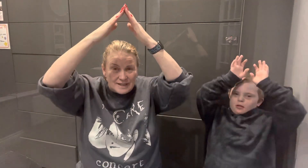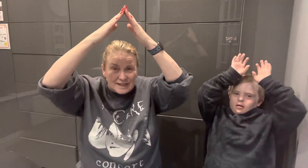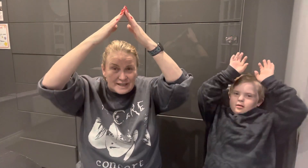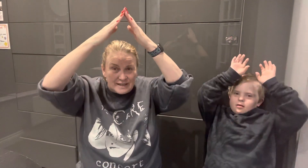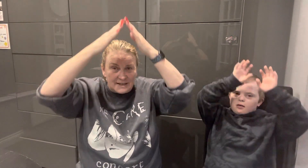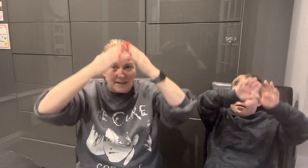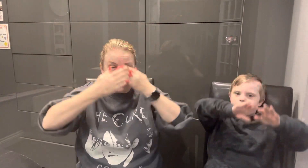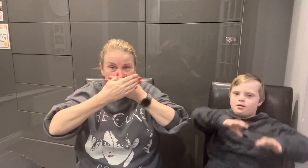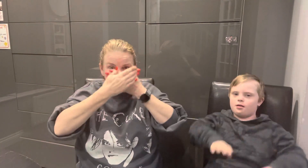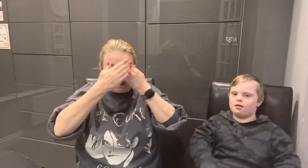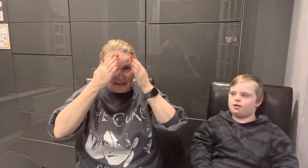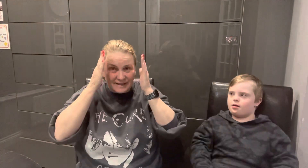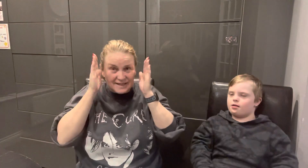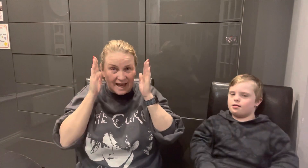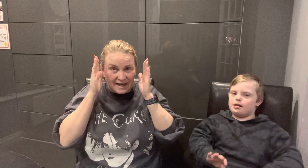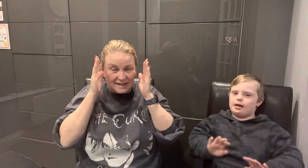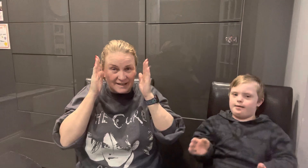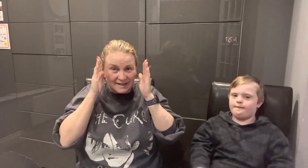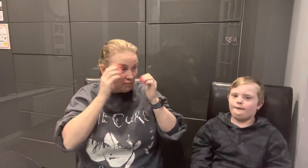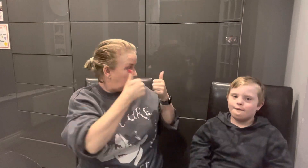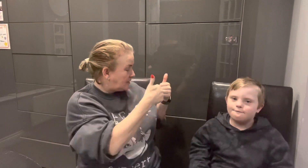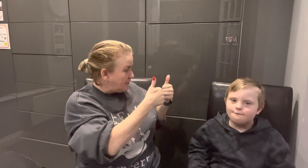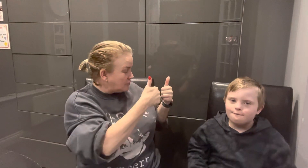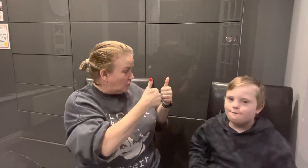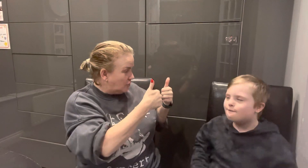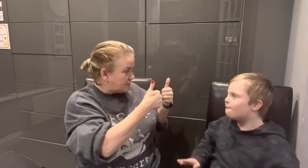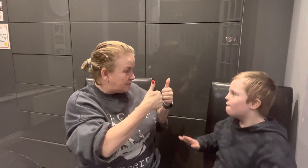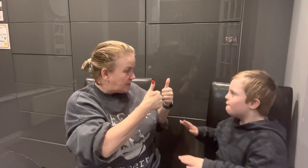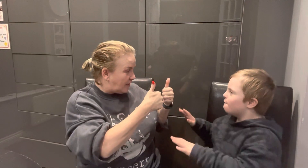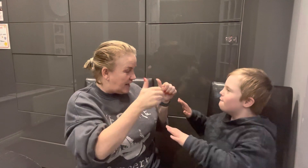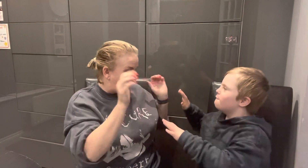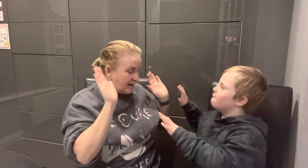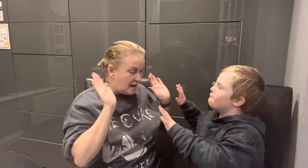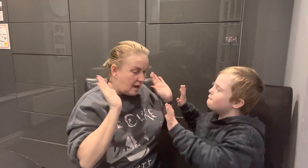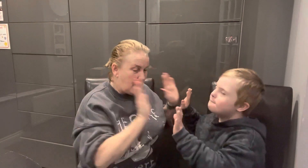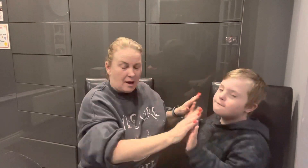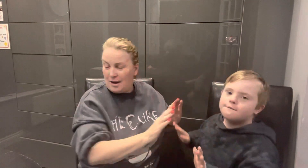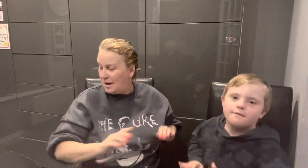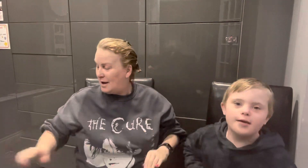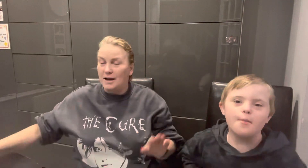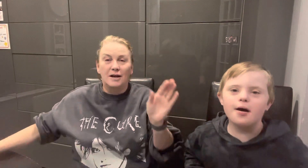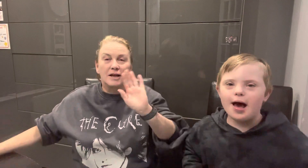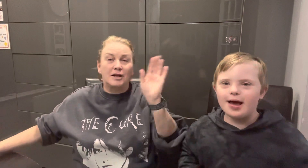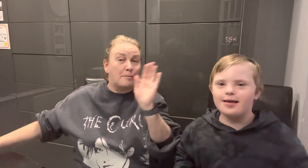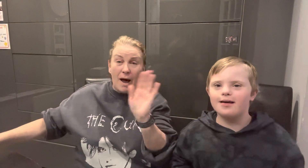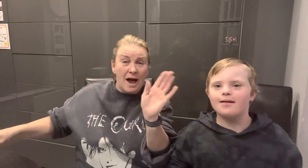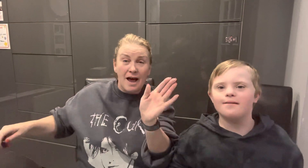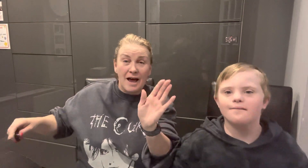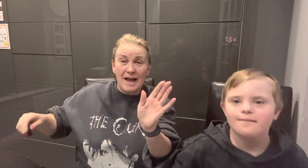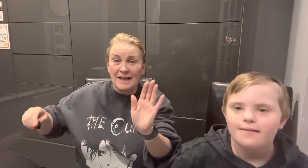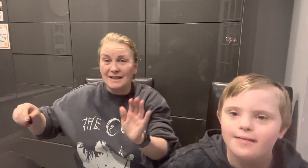Mountain Day. Day. That was awesome signing. Goodbye. Goodbye.